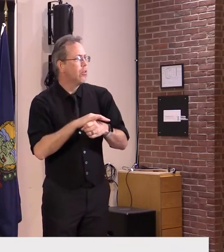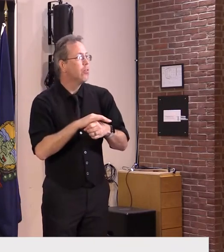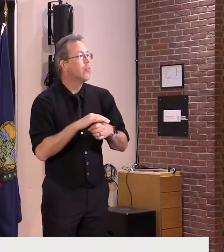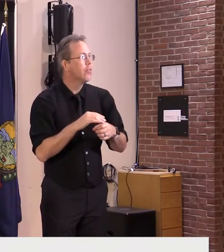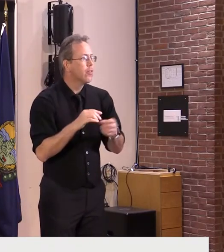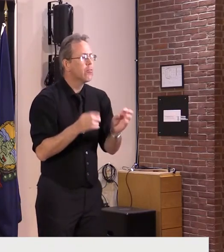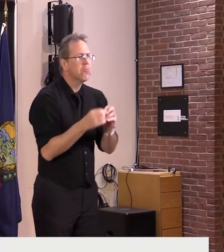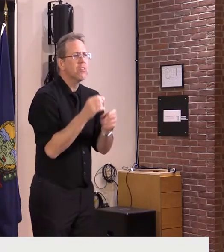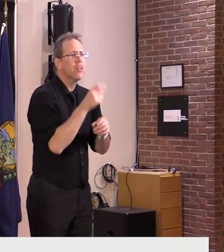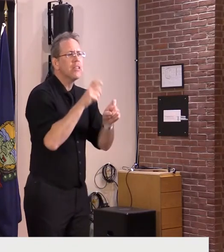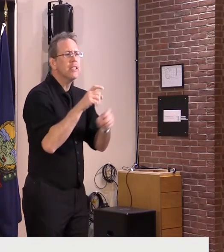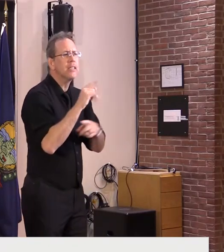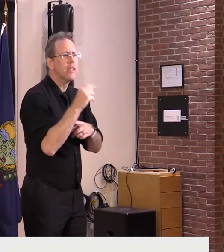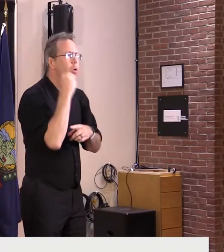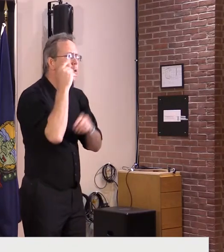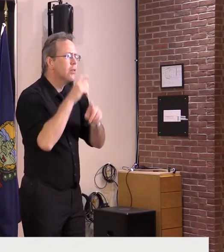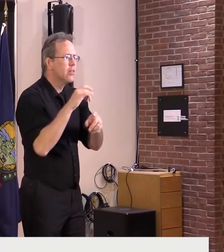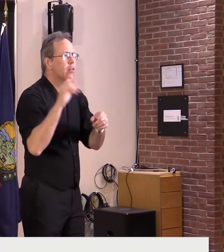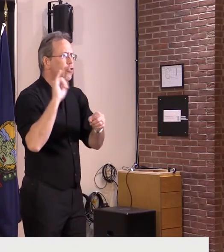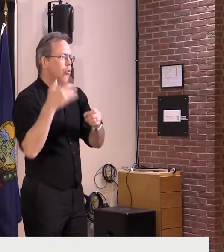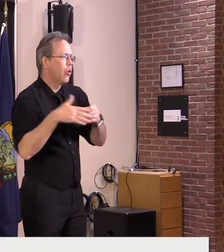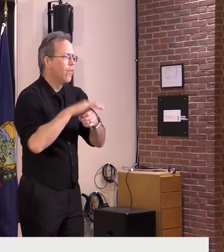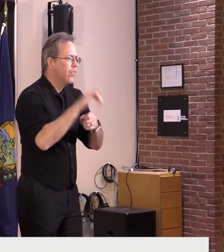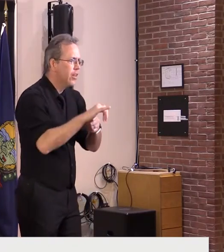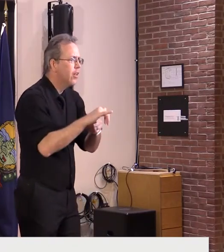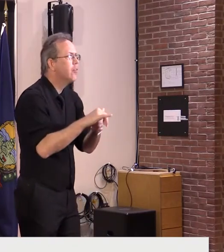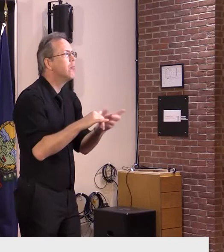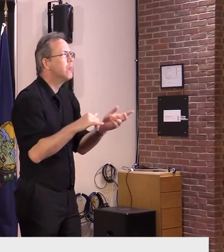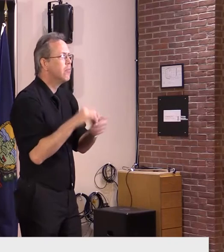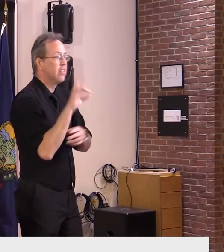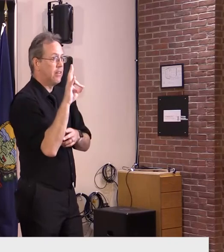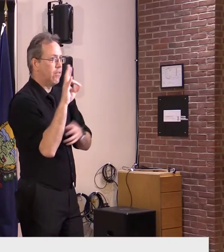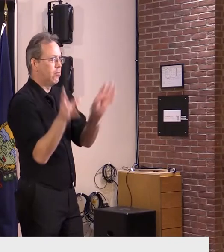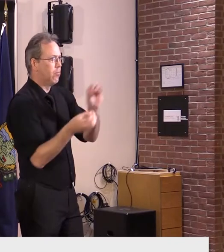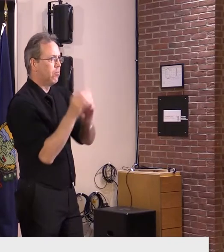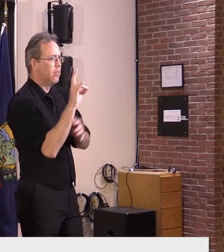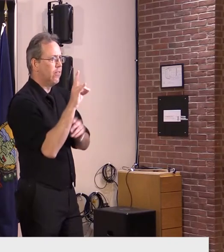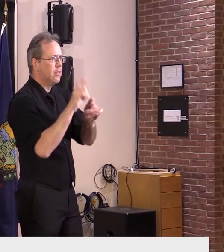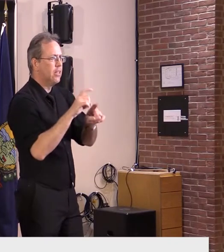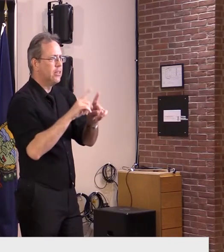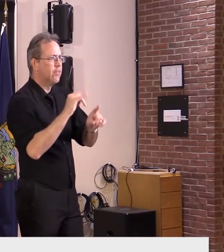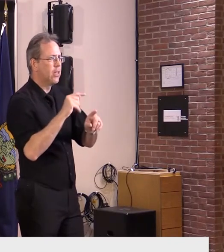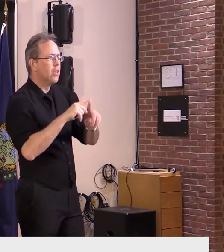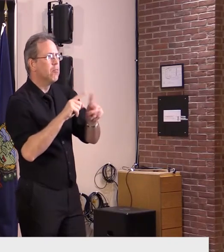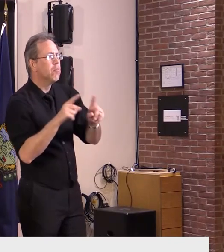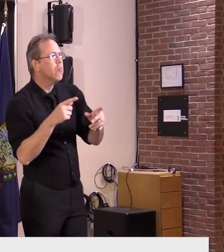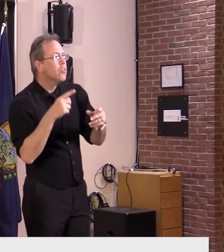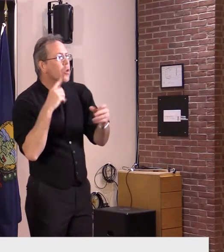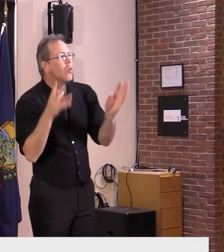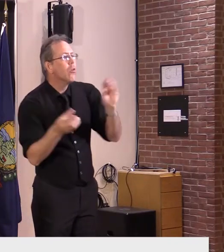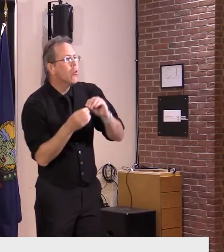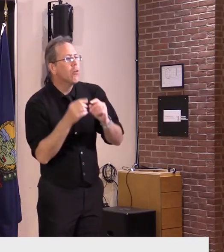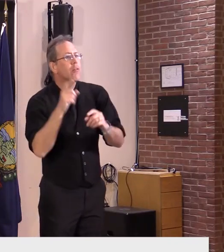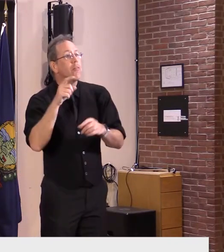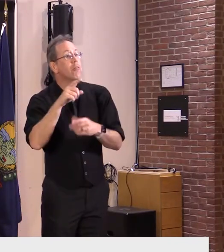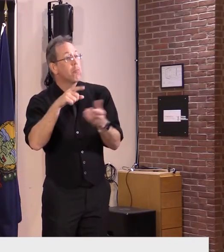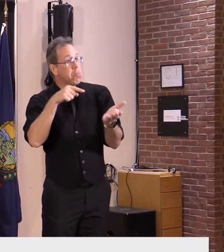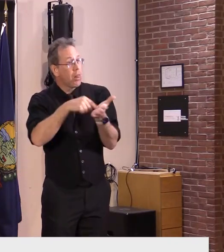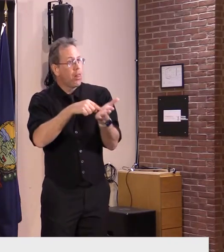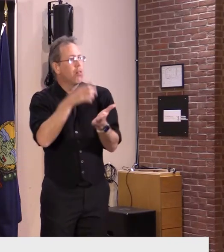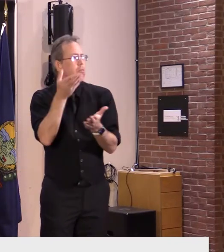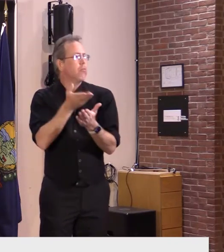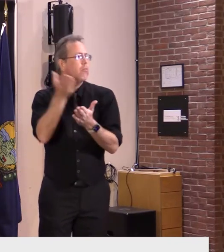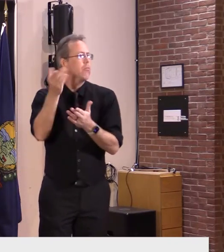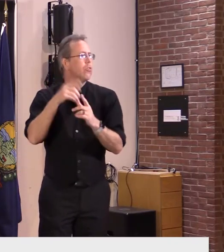And that includes commercial insurance, that includes Medicaid. You can show your insurance card at a pharmacy